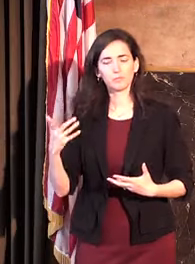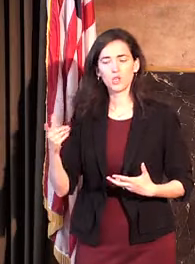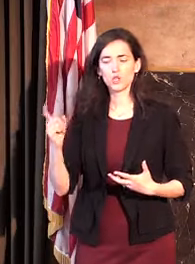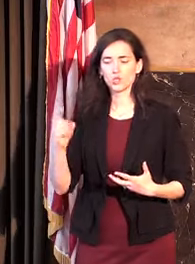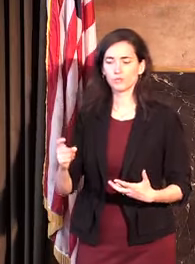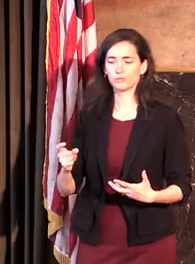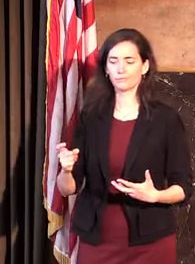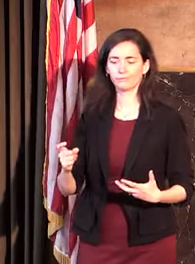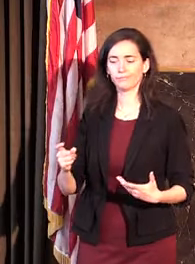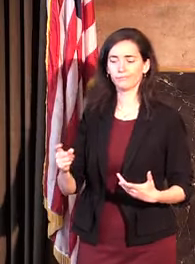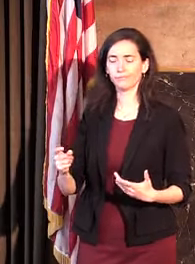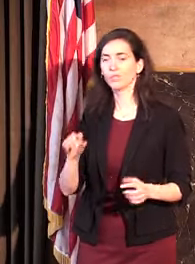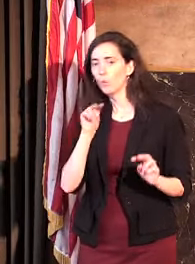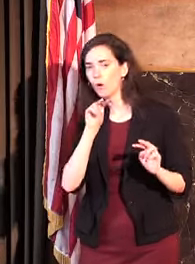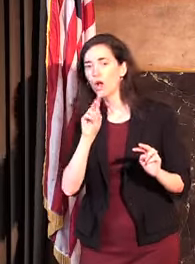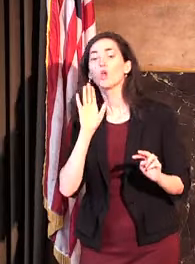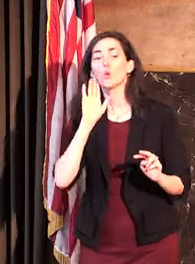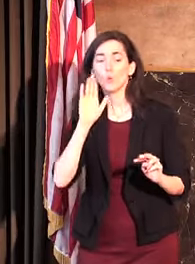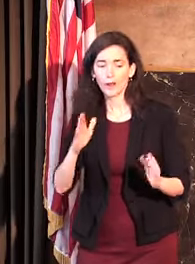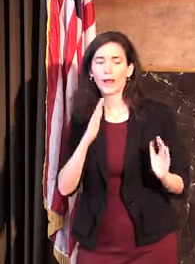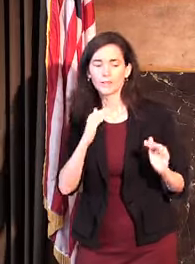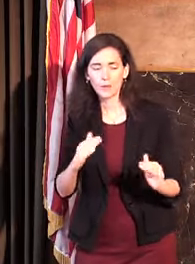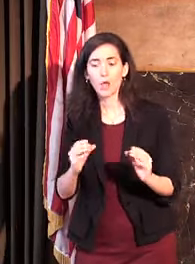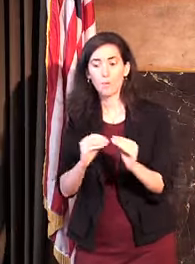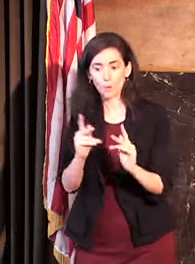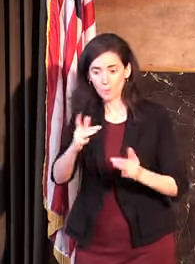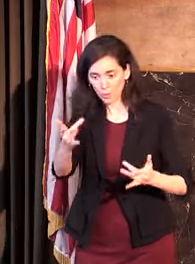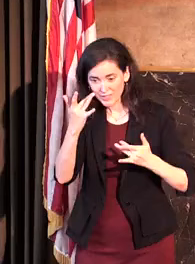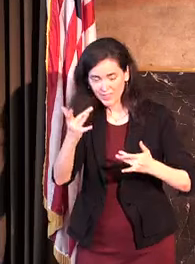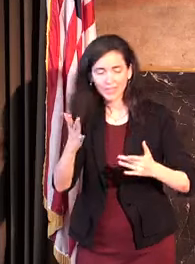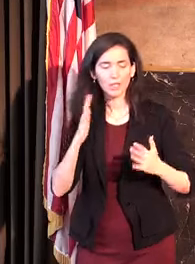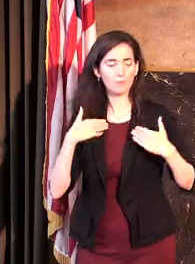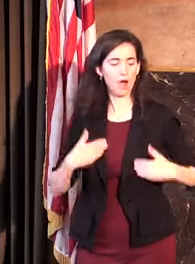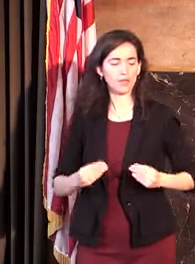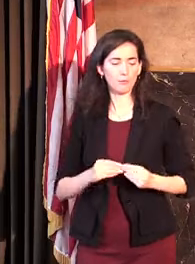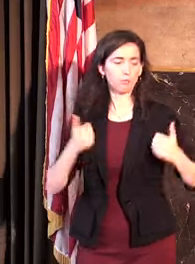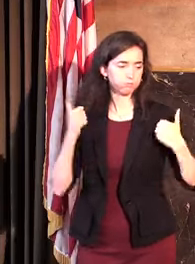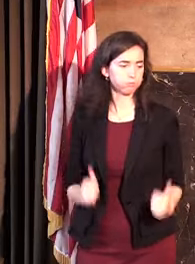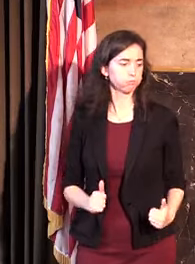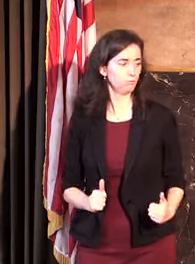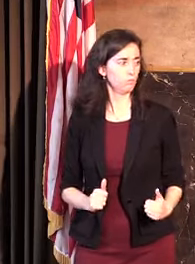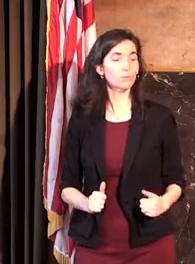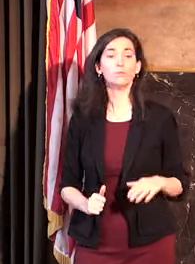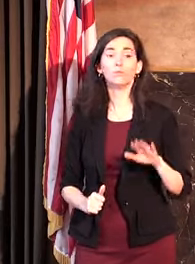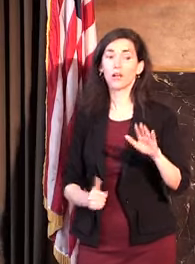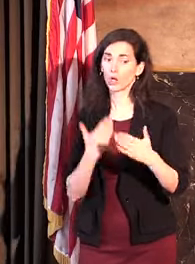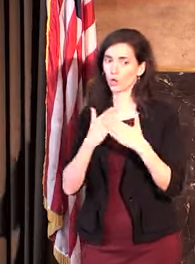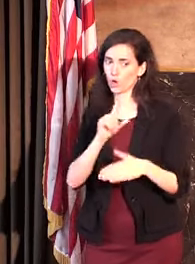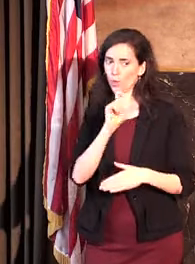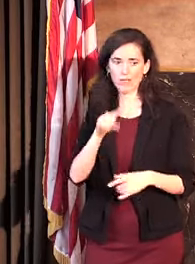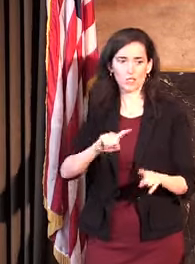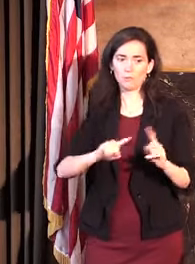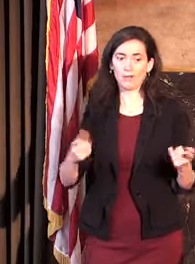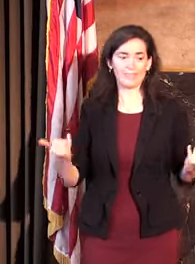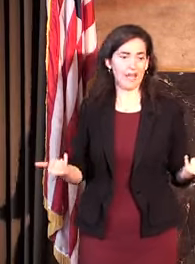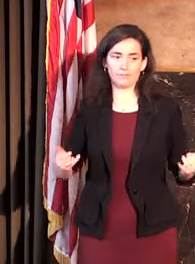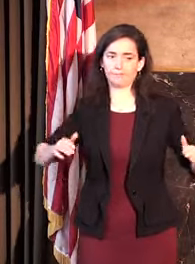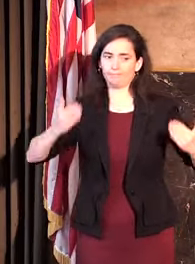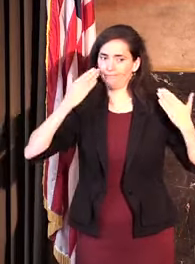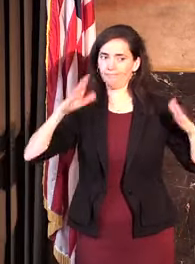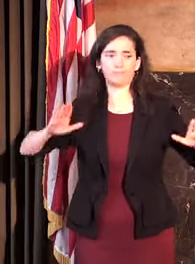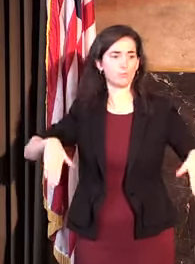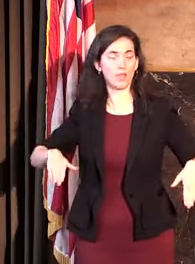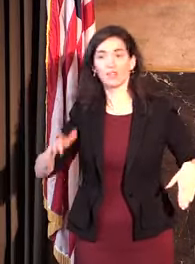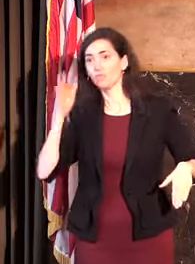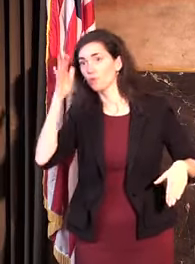severity as we get more cases? That's a good question. Way, way too early to tell. You know, I mean, it's way